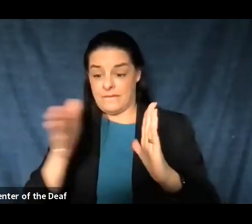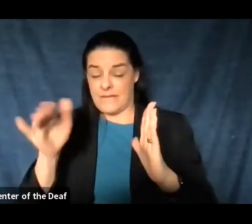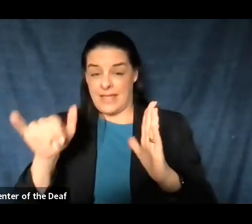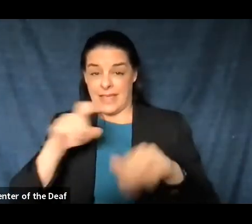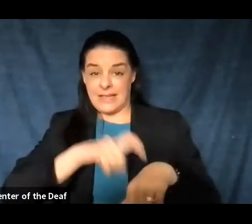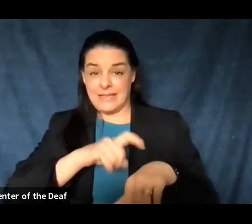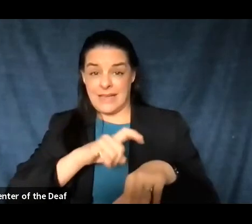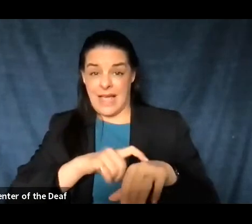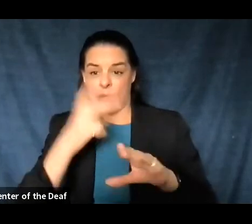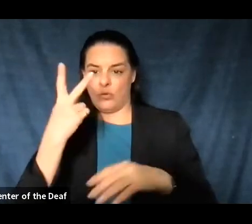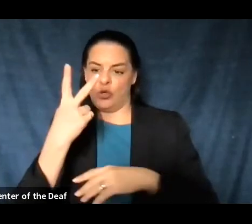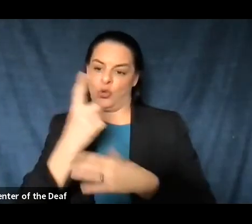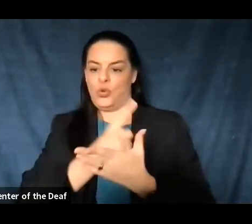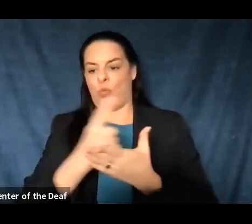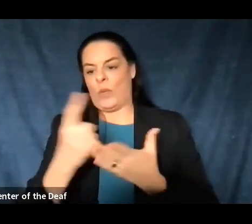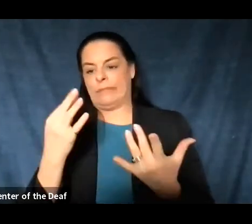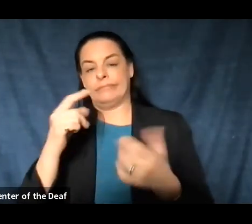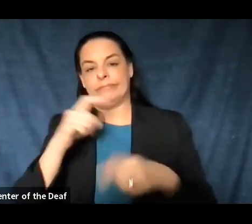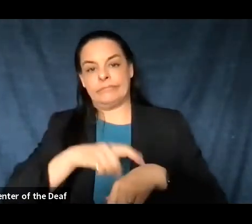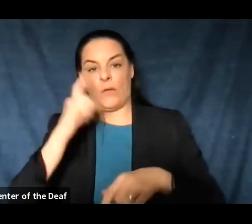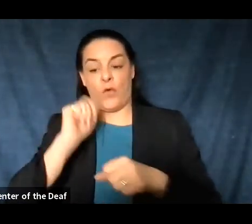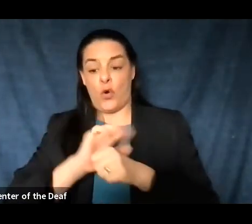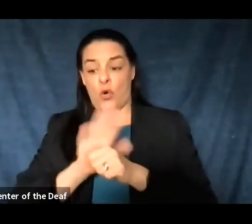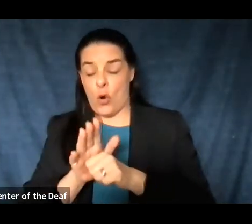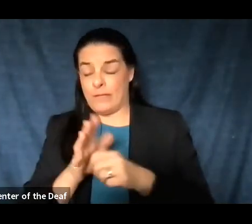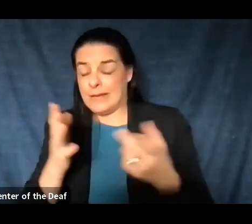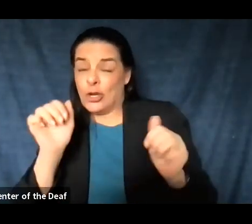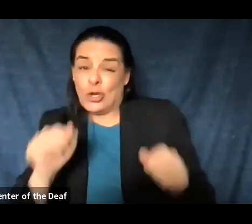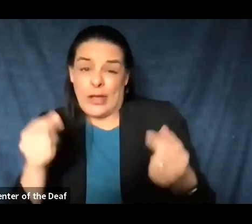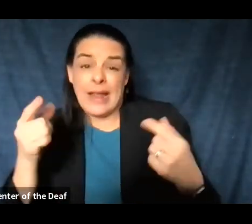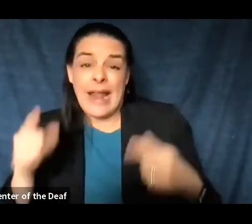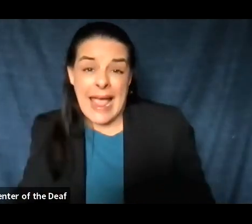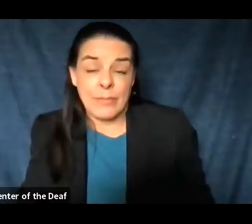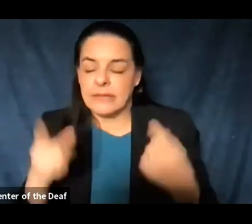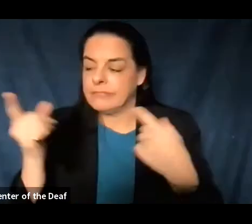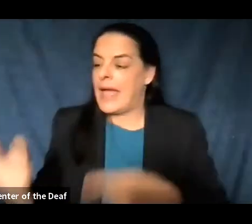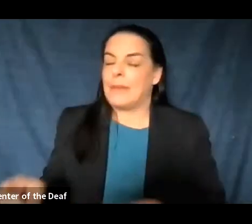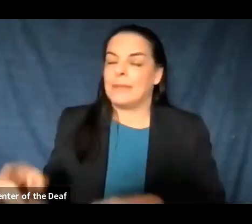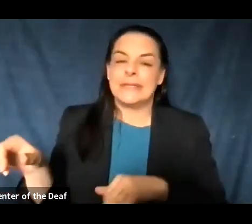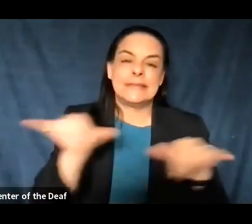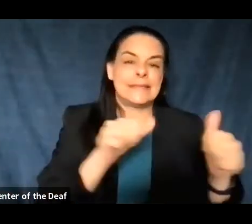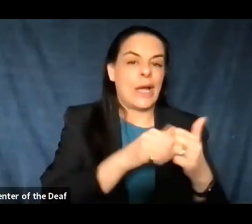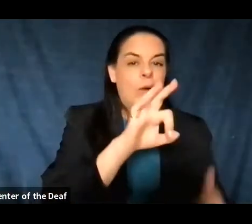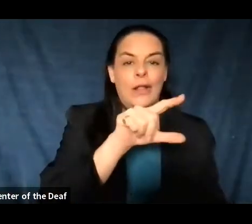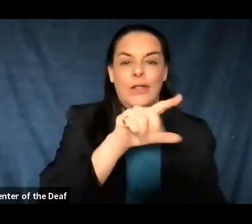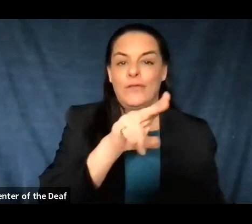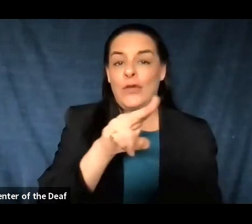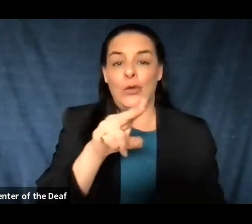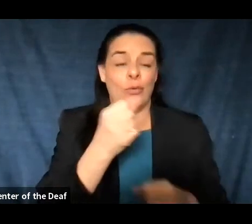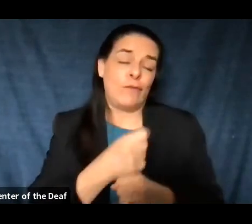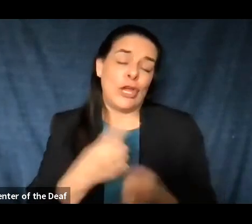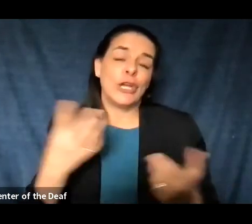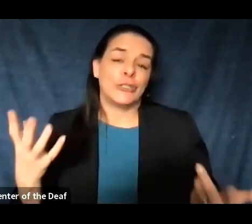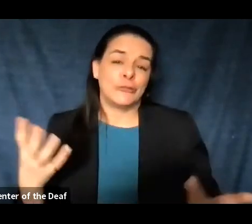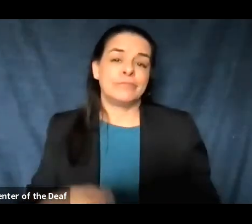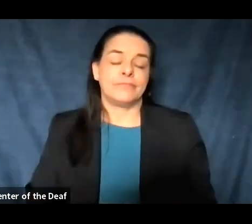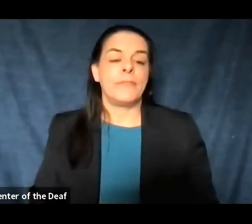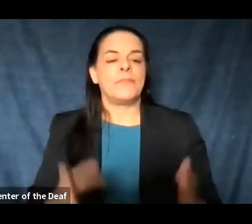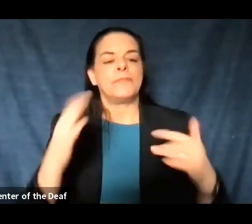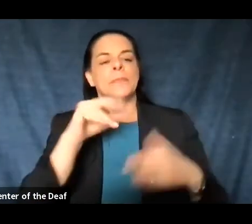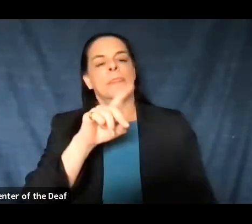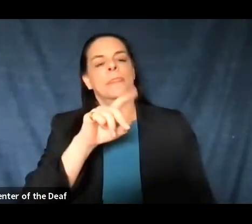incubation period of COVID, then they could still come down with COVID. It happens with the flu every year. From David